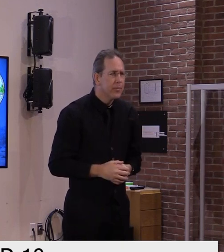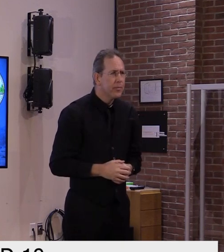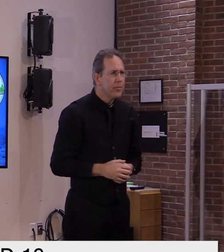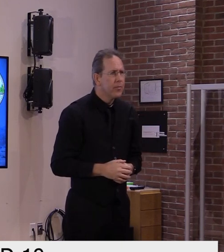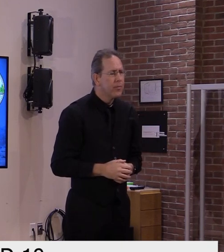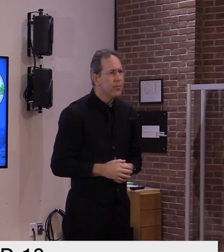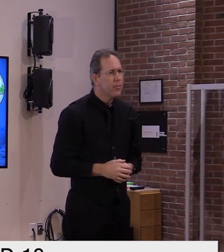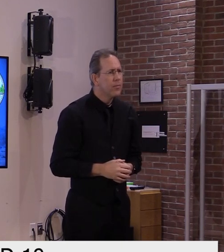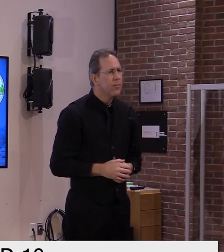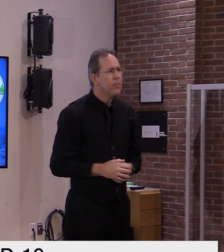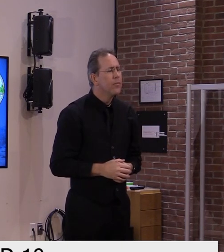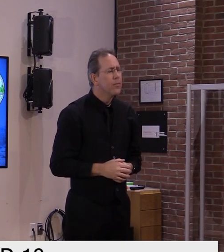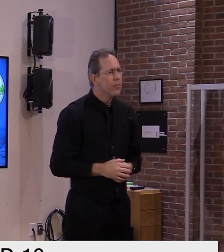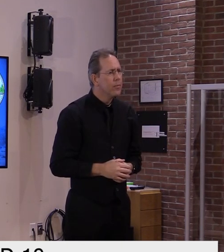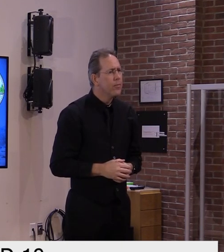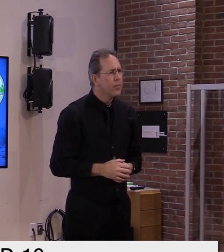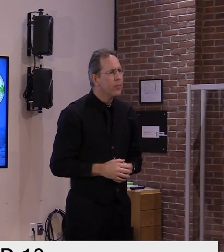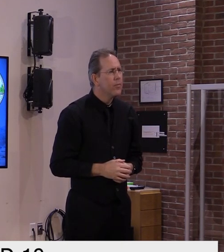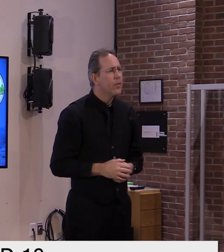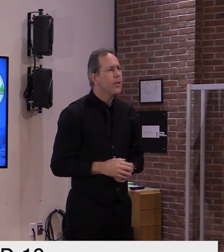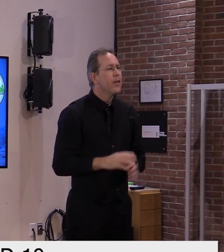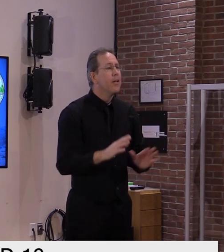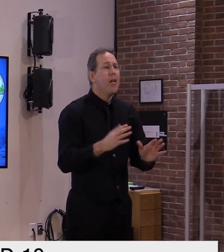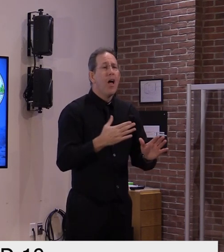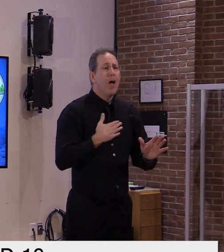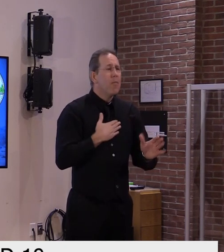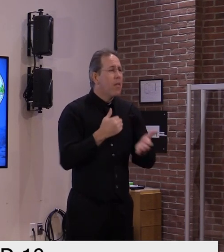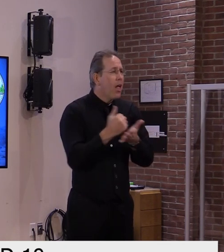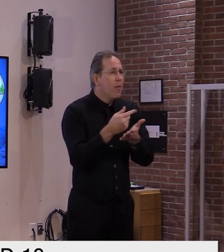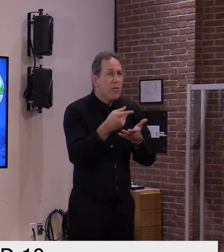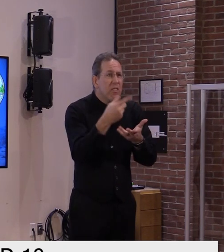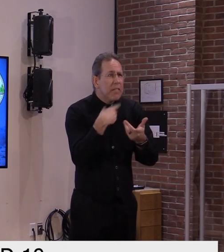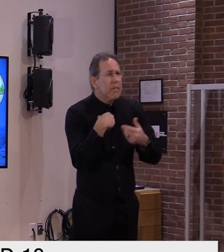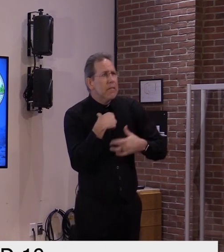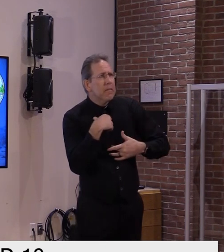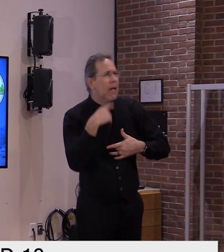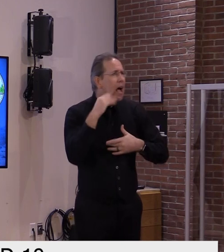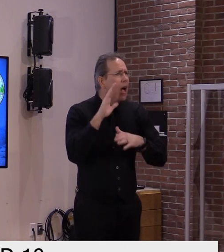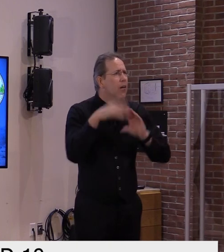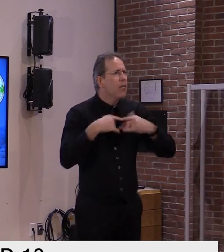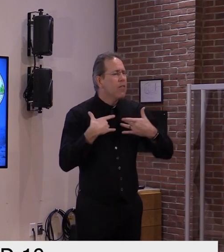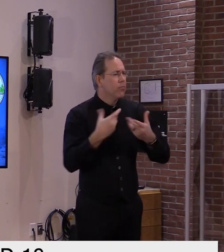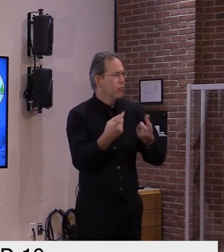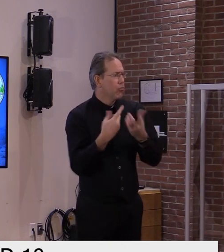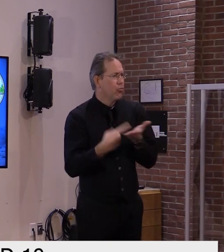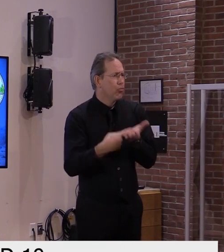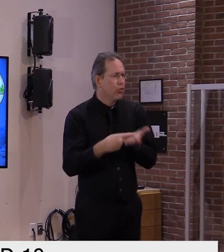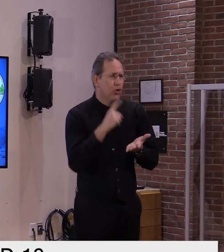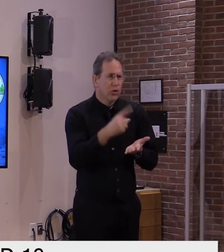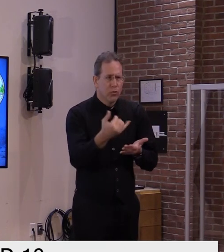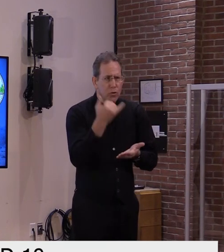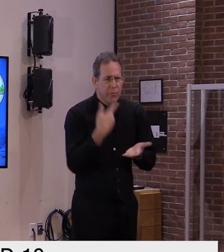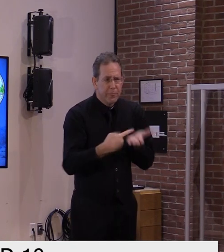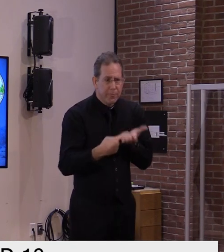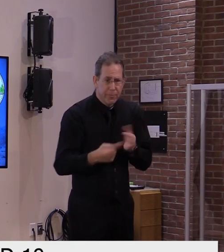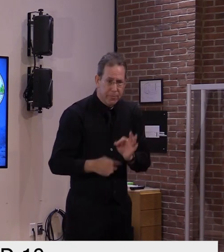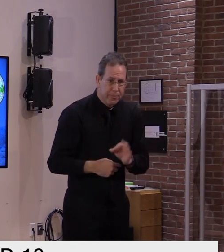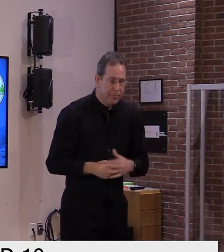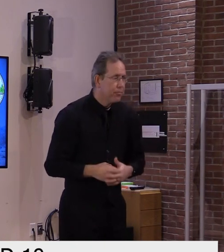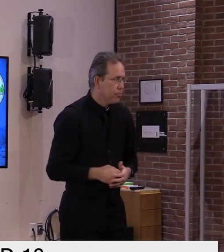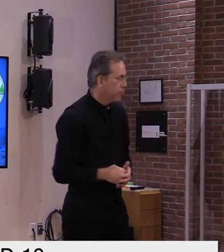bit concerned, but I'm happy to help. Great. Thank you very much. Joe, the Barton